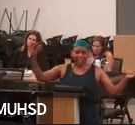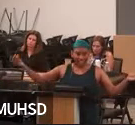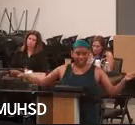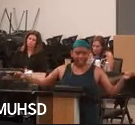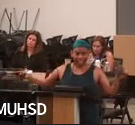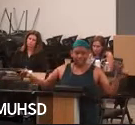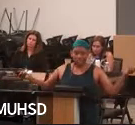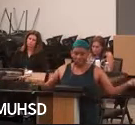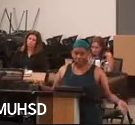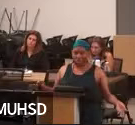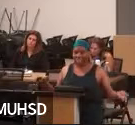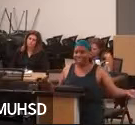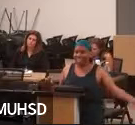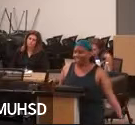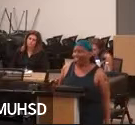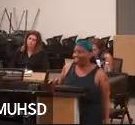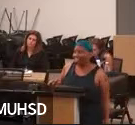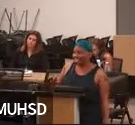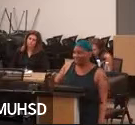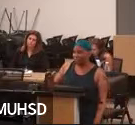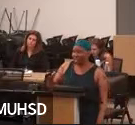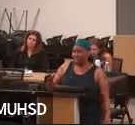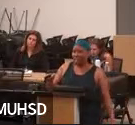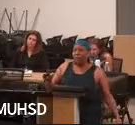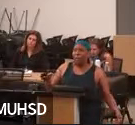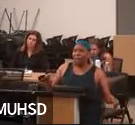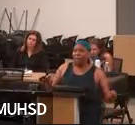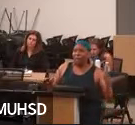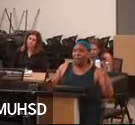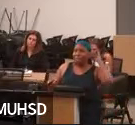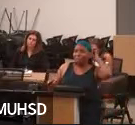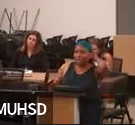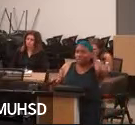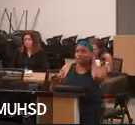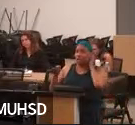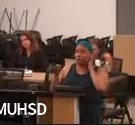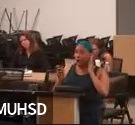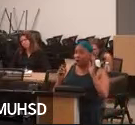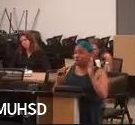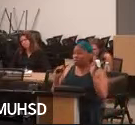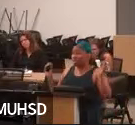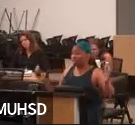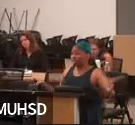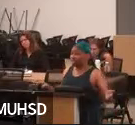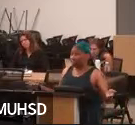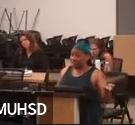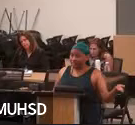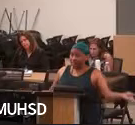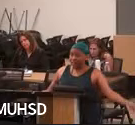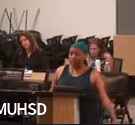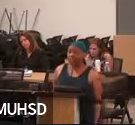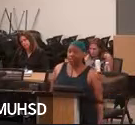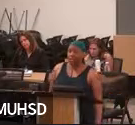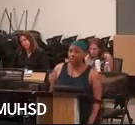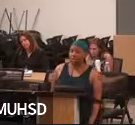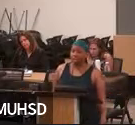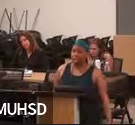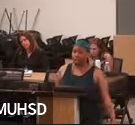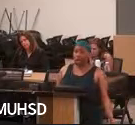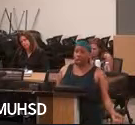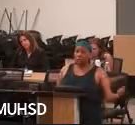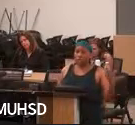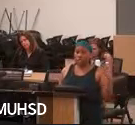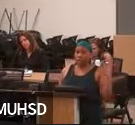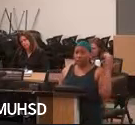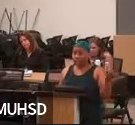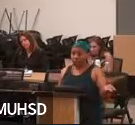you knock down all the bowling pins, right? It's kind of the same thing. So our first event of the